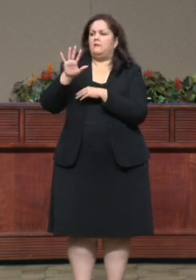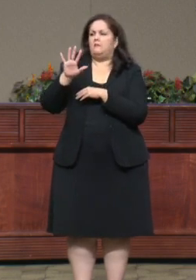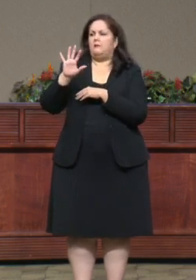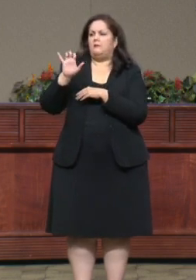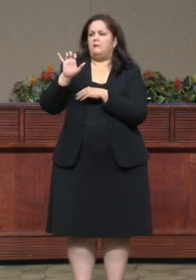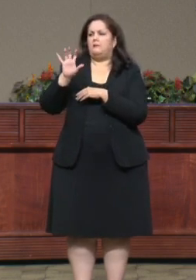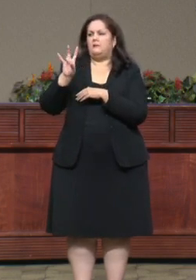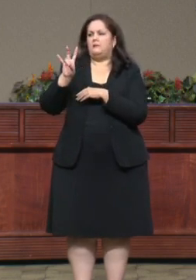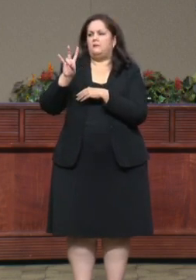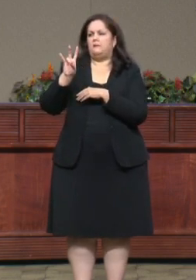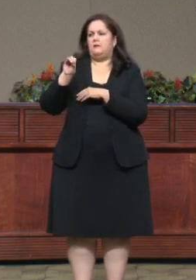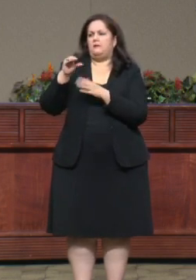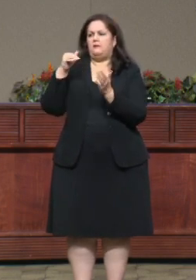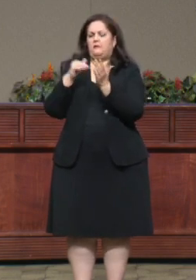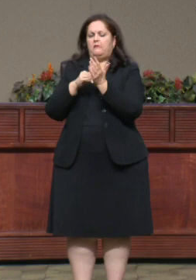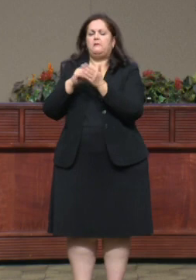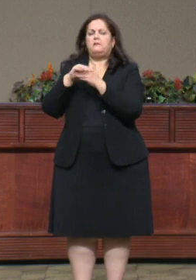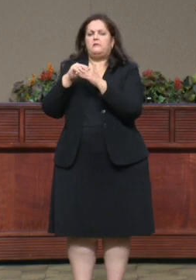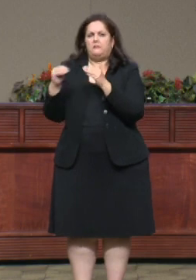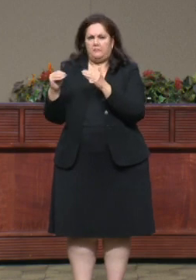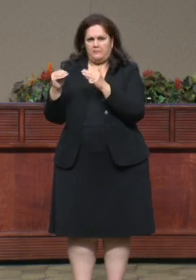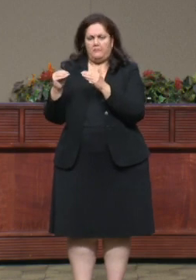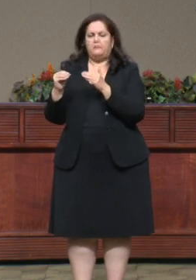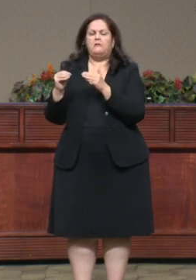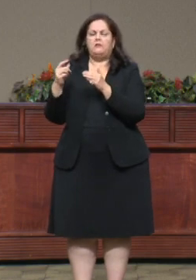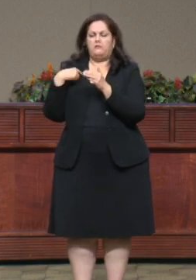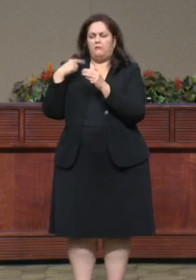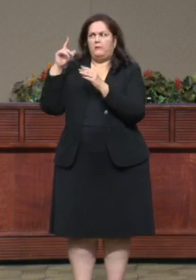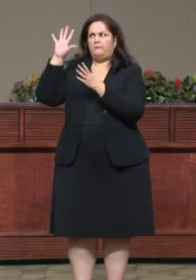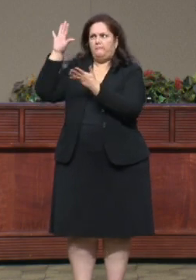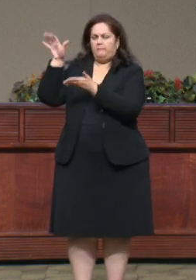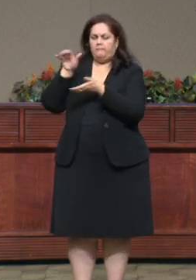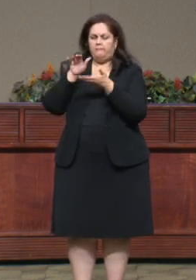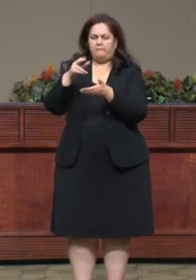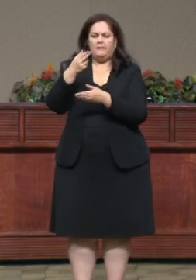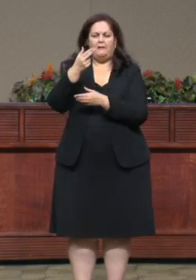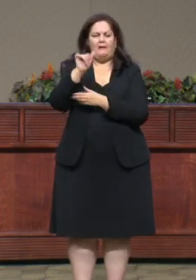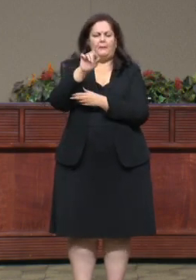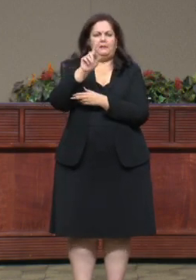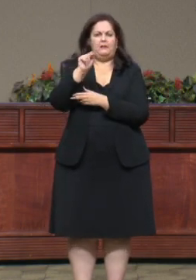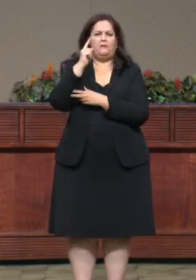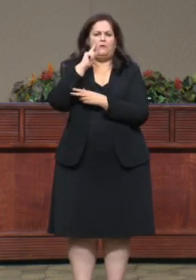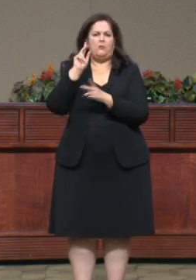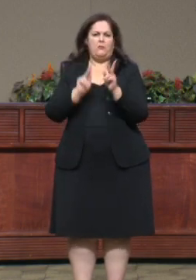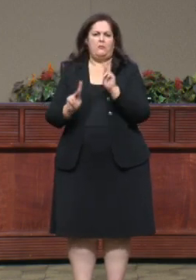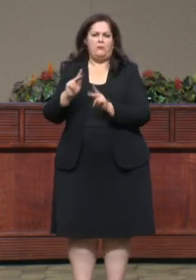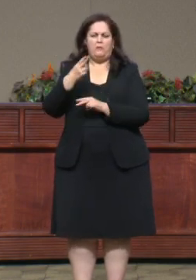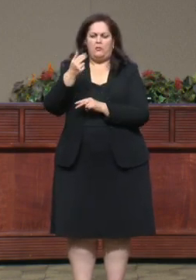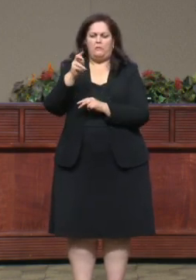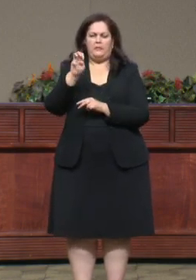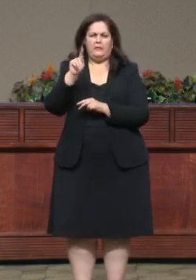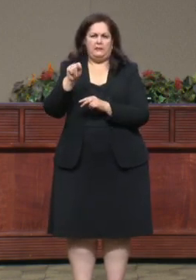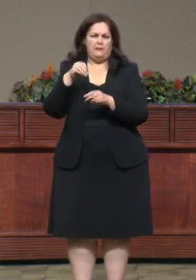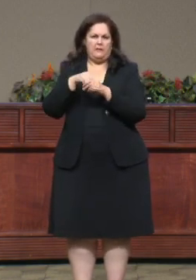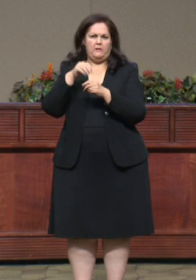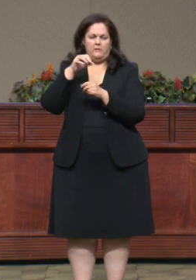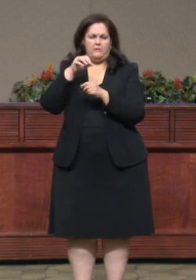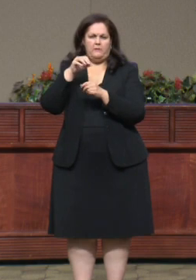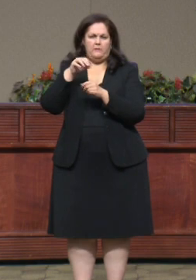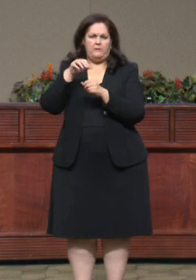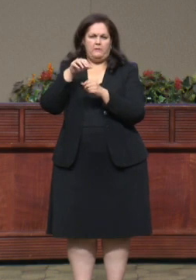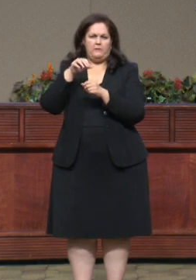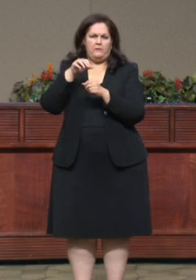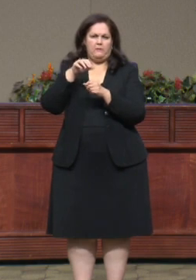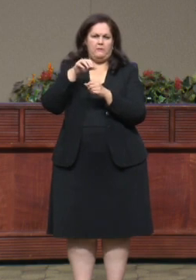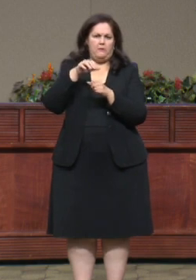$570,000. We made that award to Habitat for Humanity of Greater Orlando and Osceola